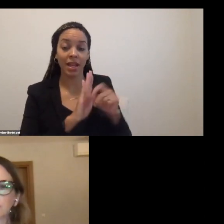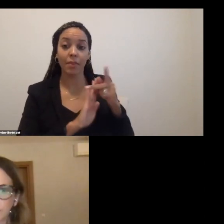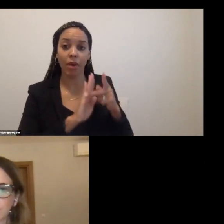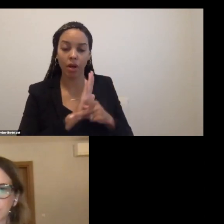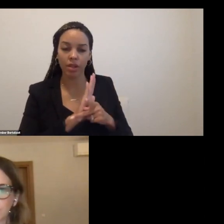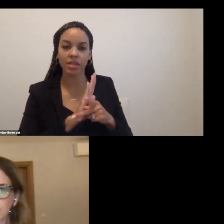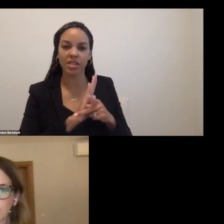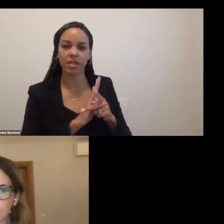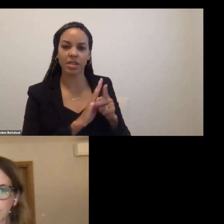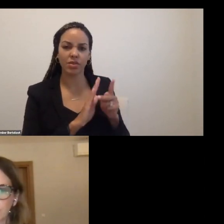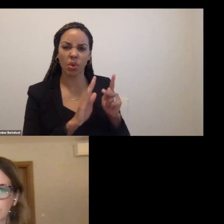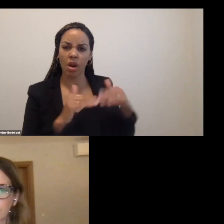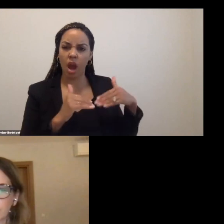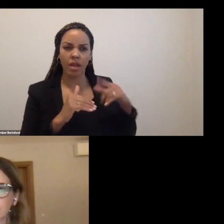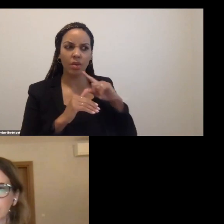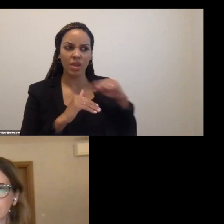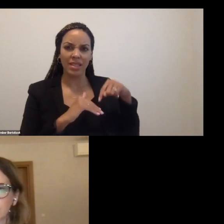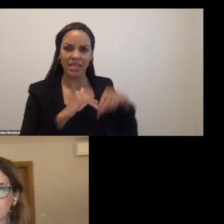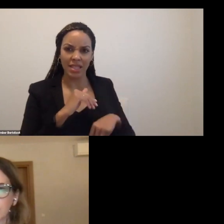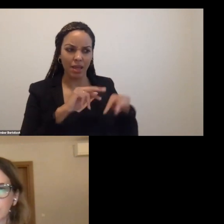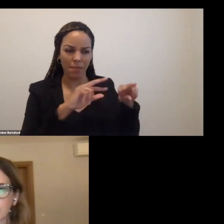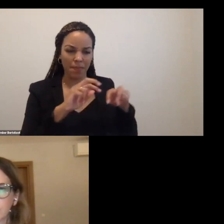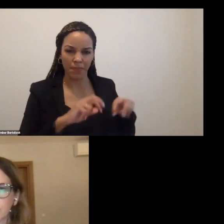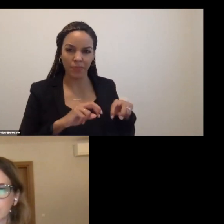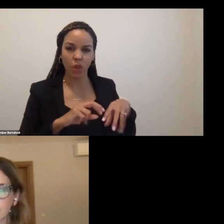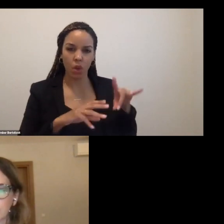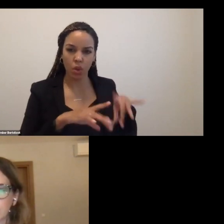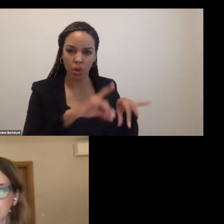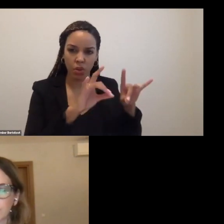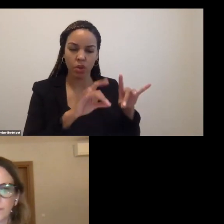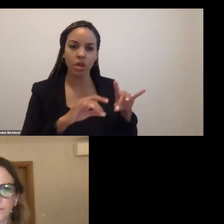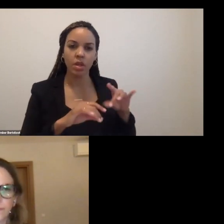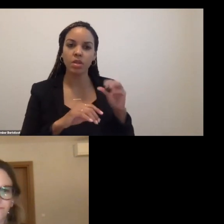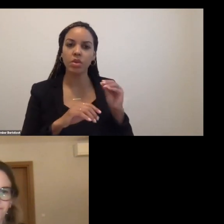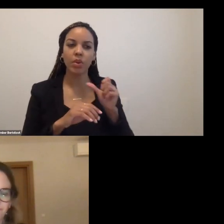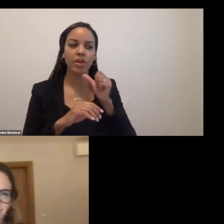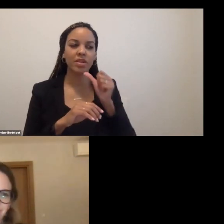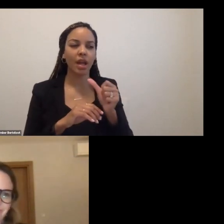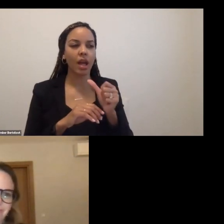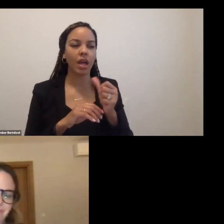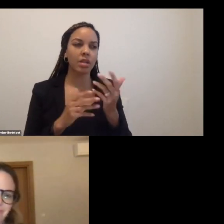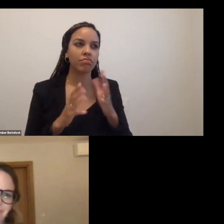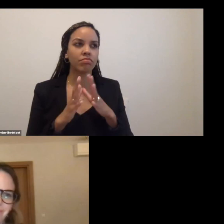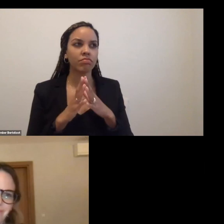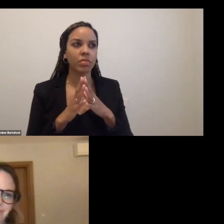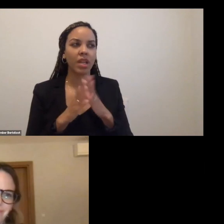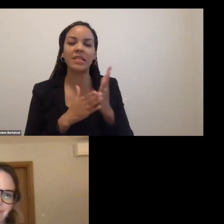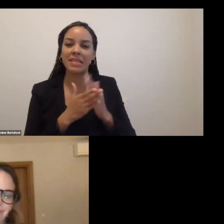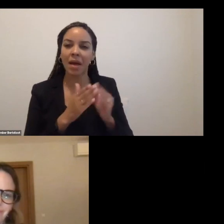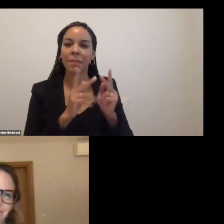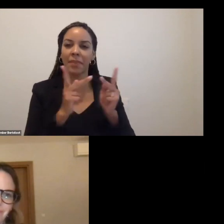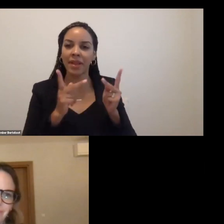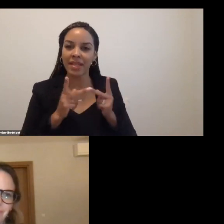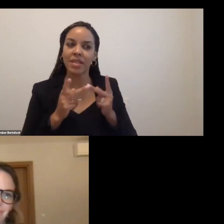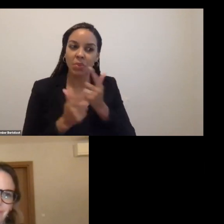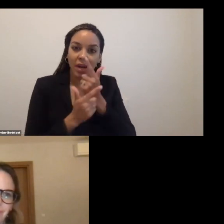But that's kind of, there are many white spots which really kind of would be interesting to know